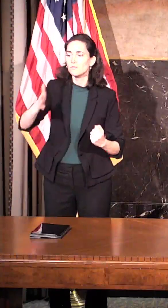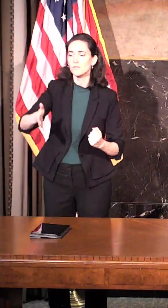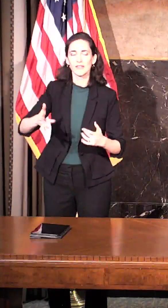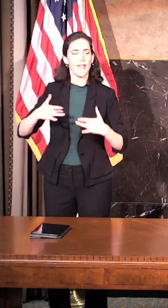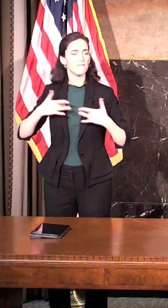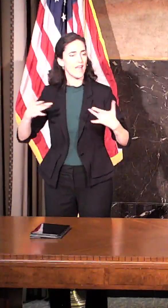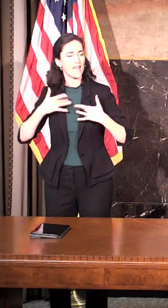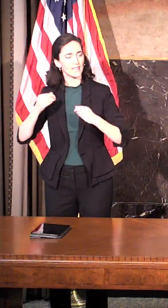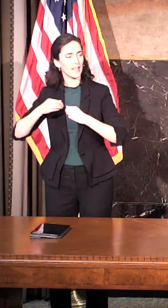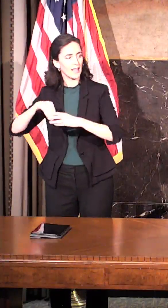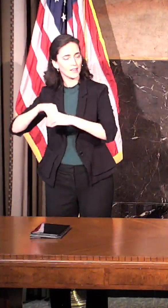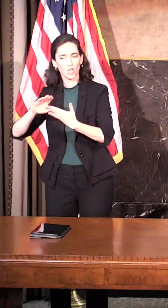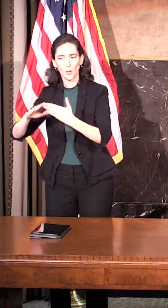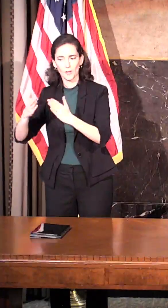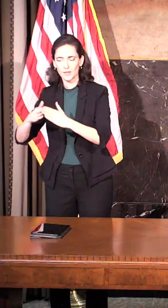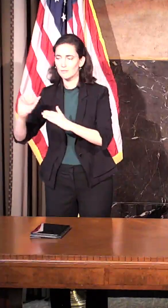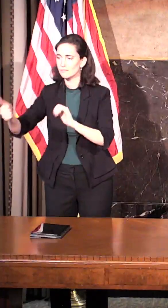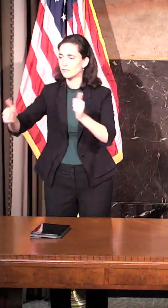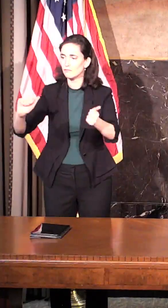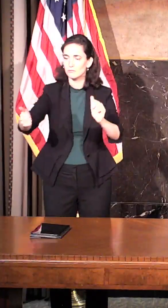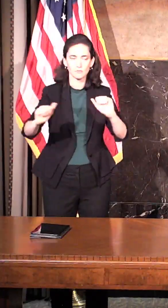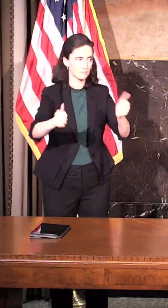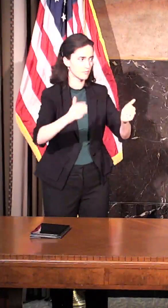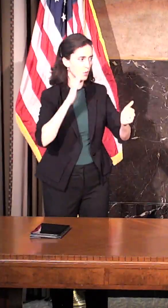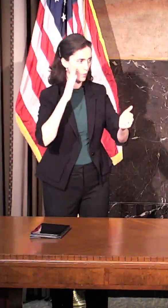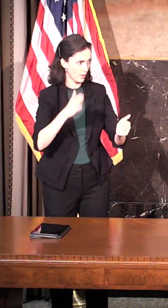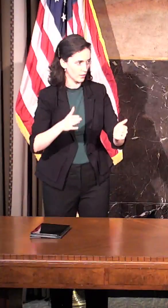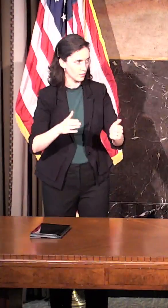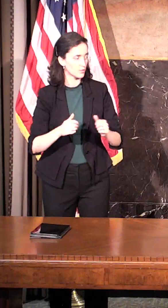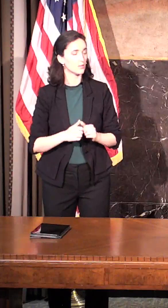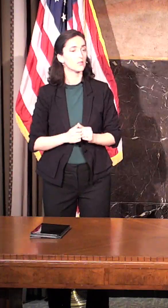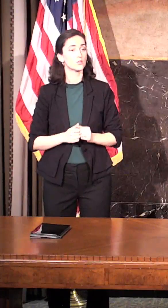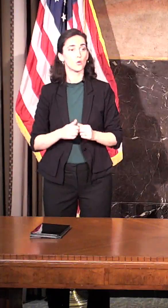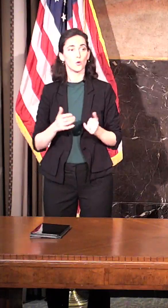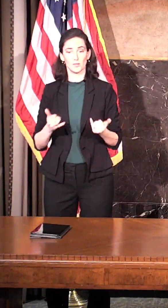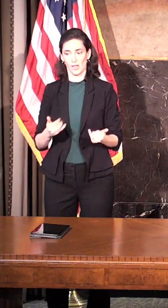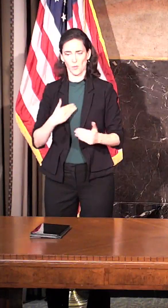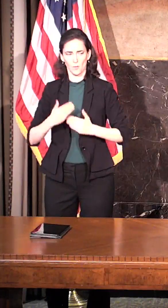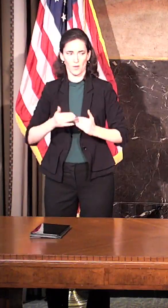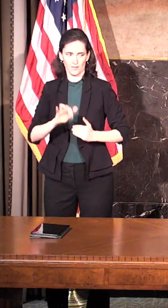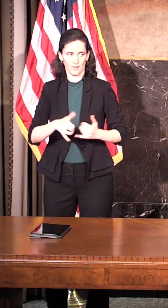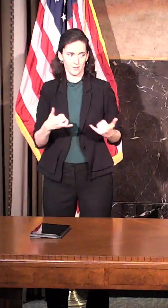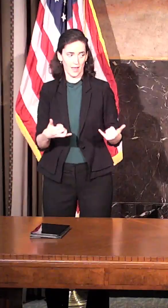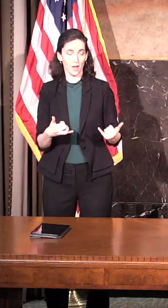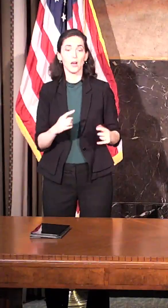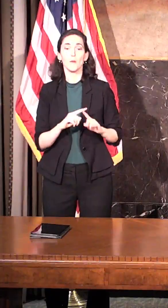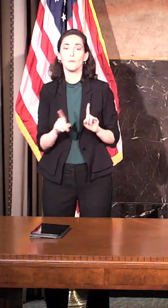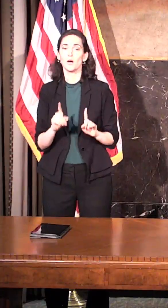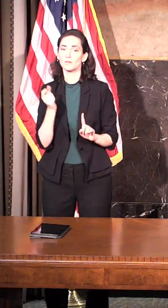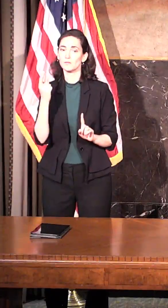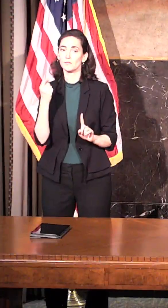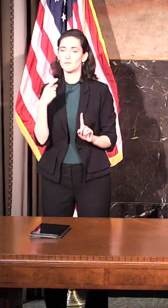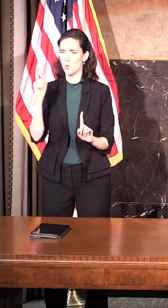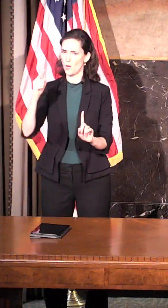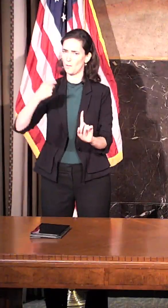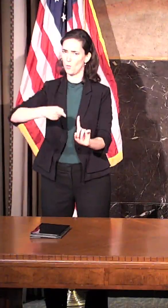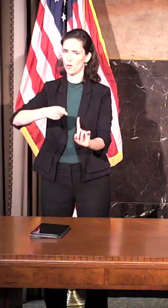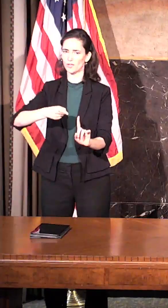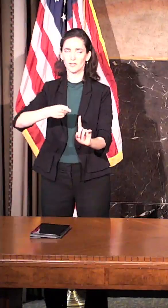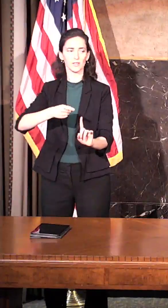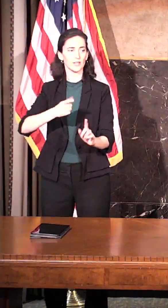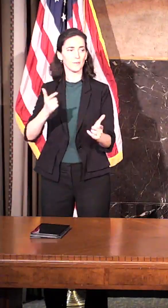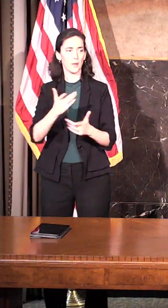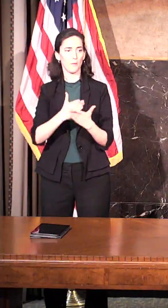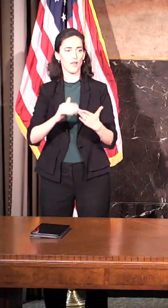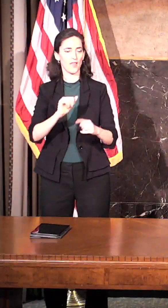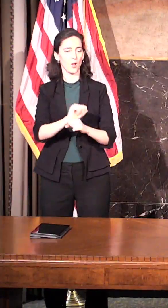events and the media strategy to follow that. I don't want to get too ahead of that right now, but there is a big cornerstone of this work, though, is